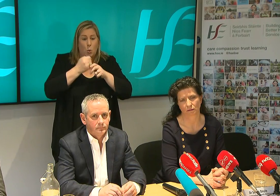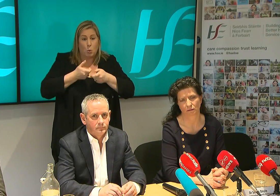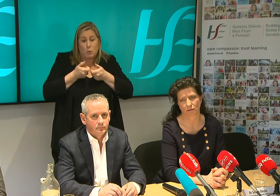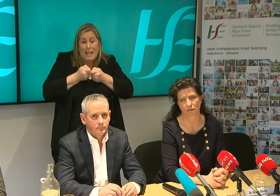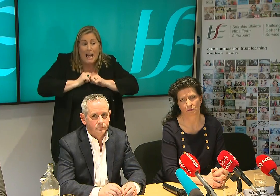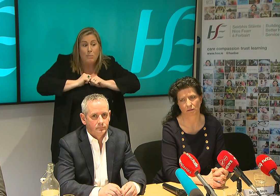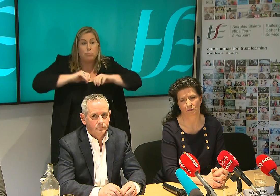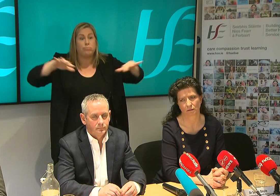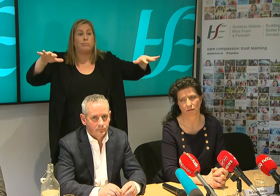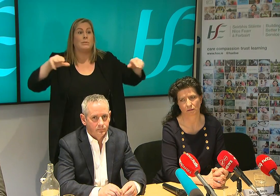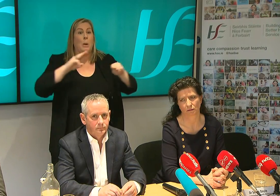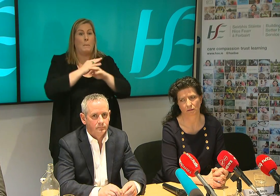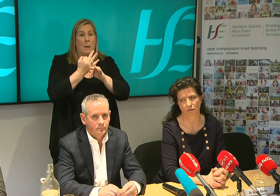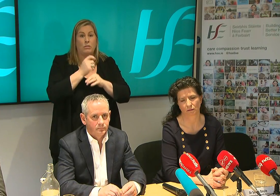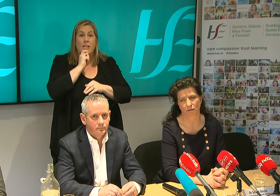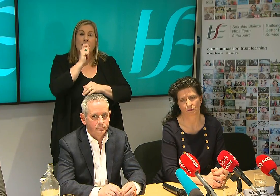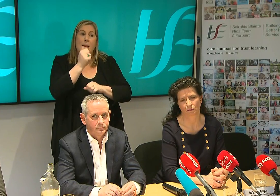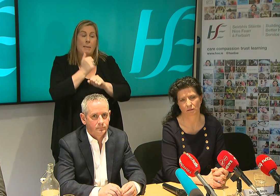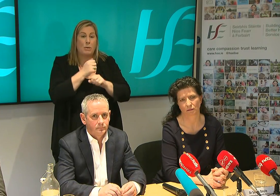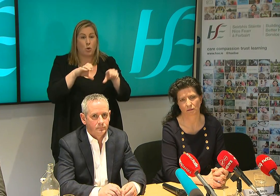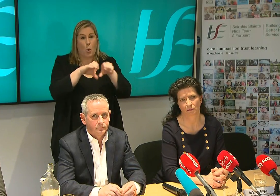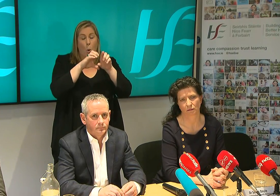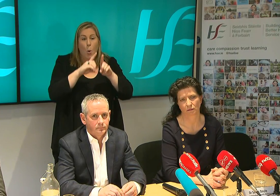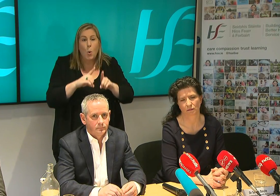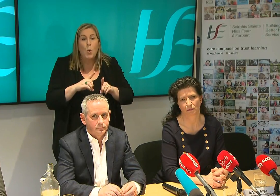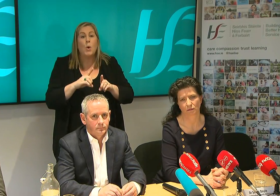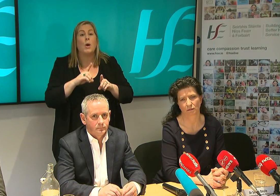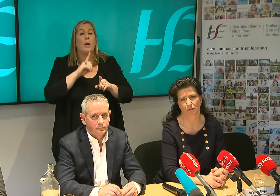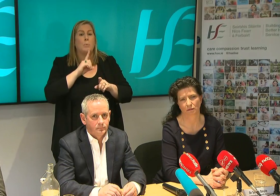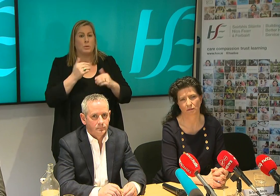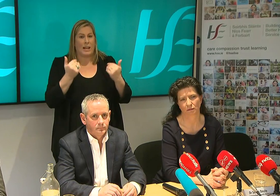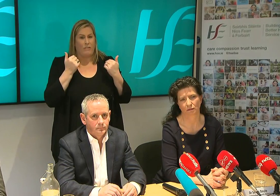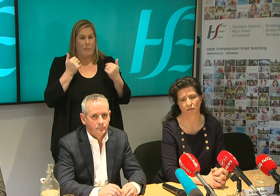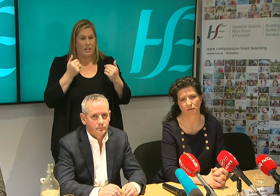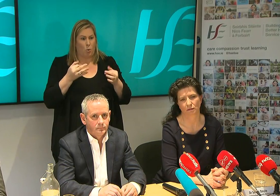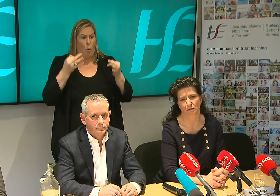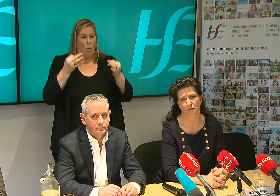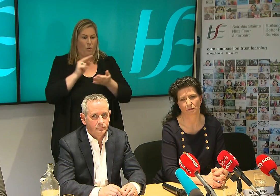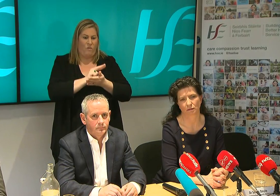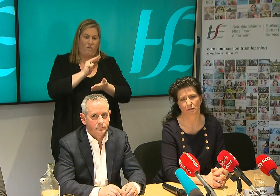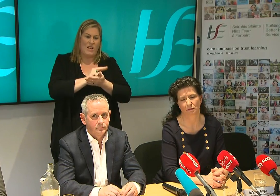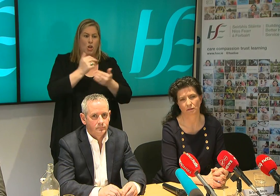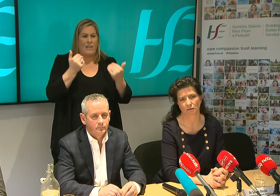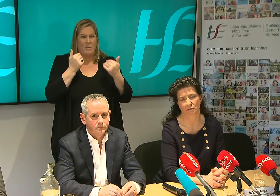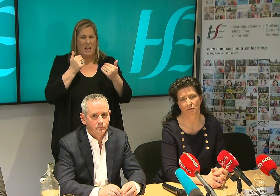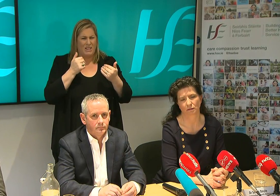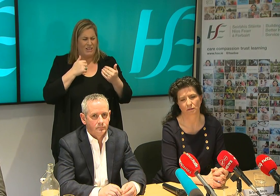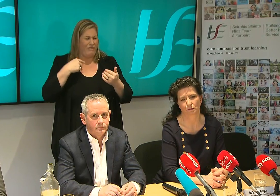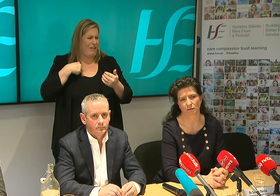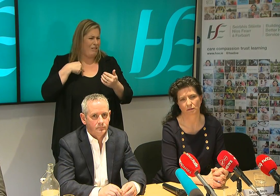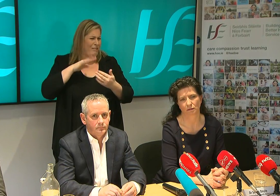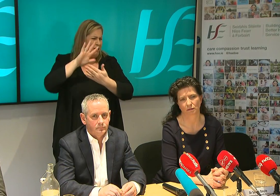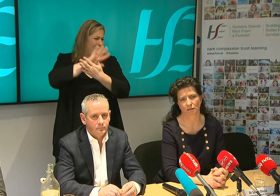at times telling them about closures, and yet for the information that we're officially getting is much more vague than